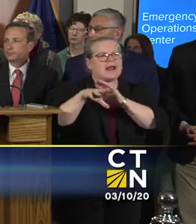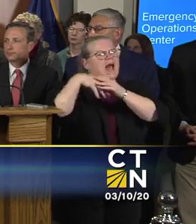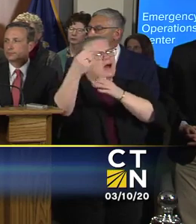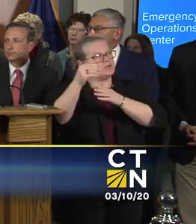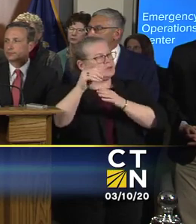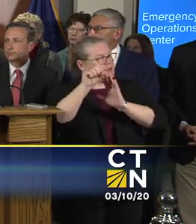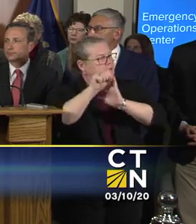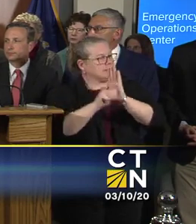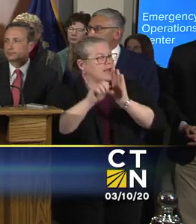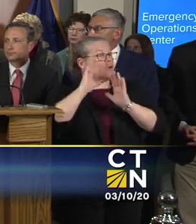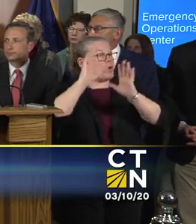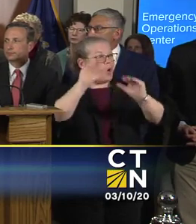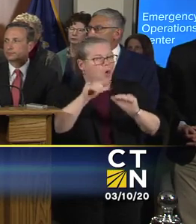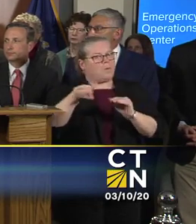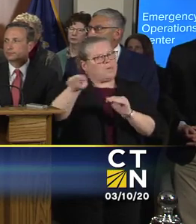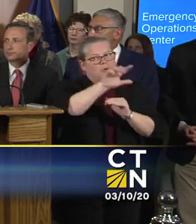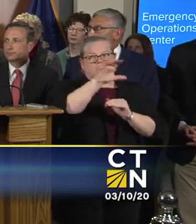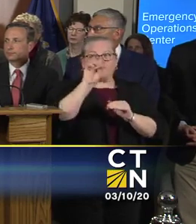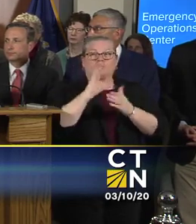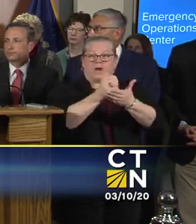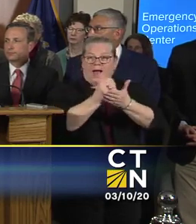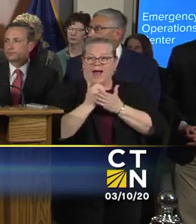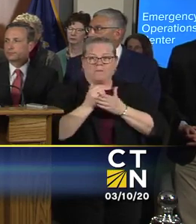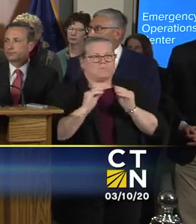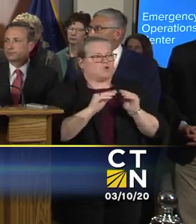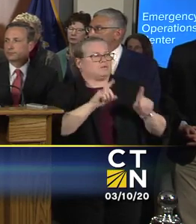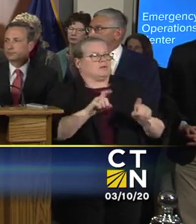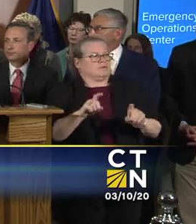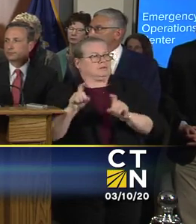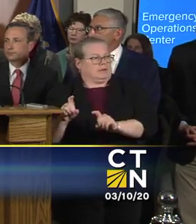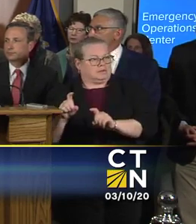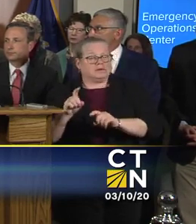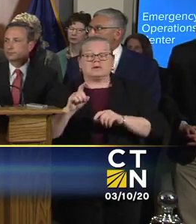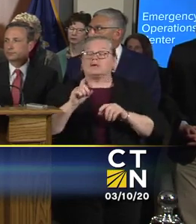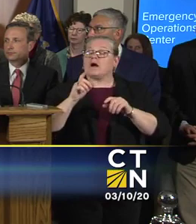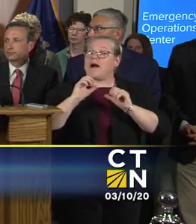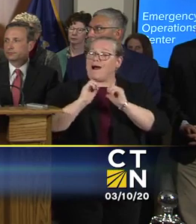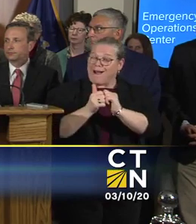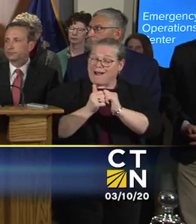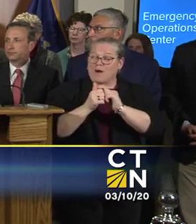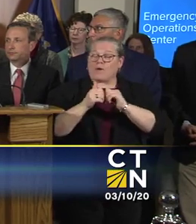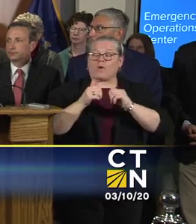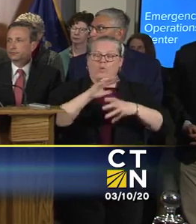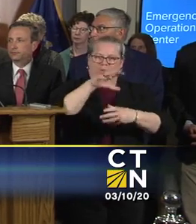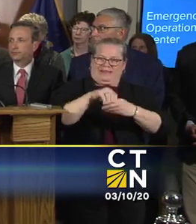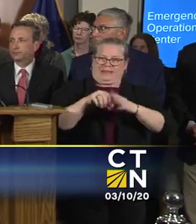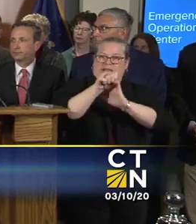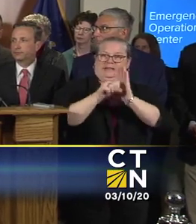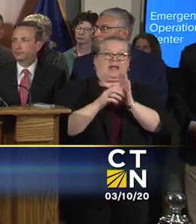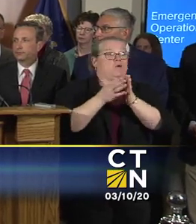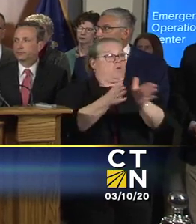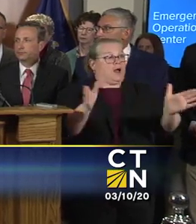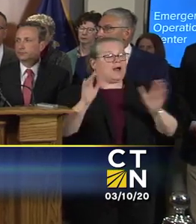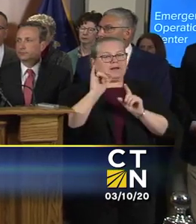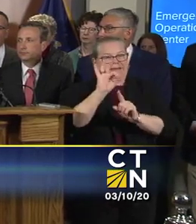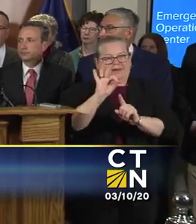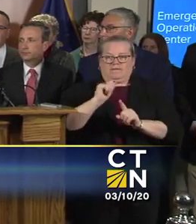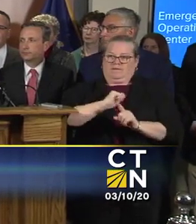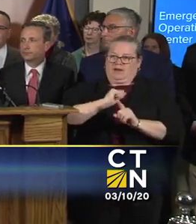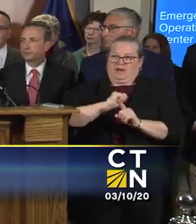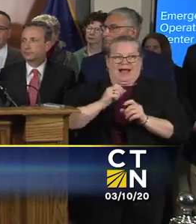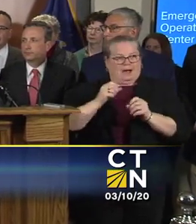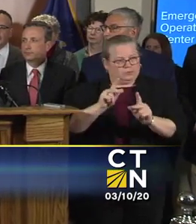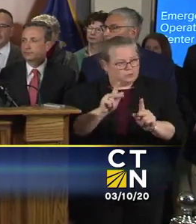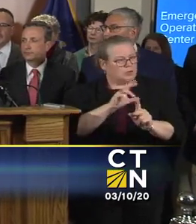testing capacity in a dramatic way. And the only way they can get that done statewide, within the state, is if I have the opportunity